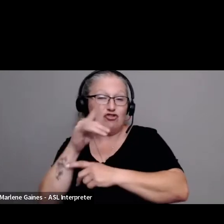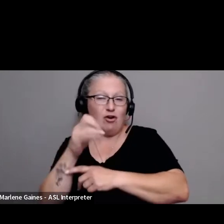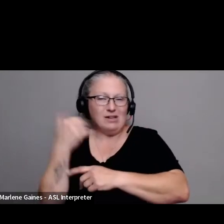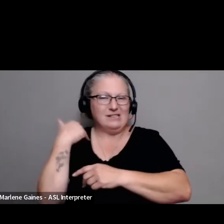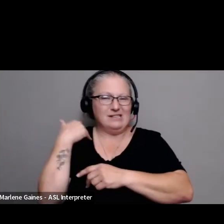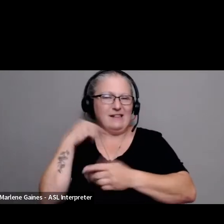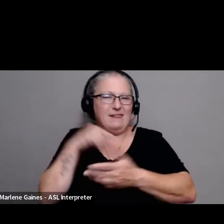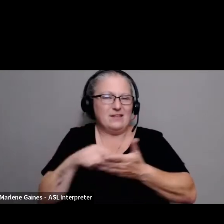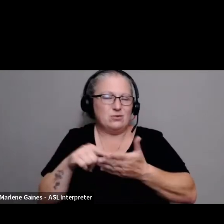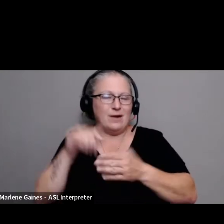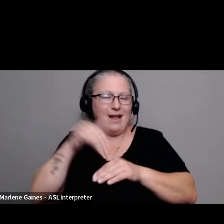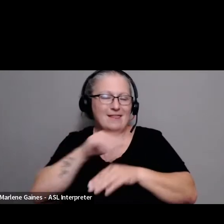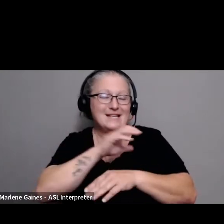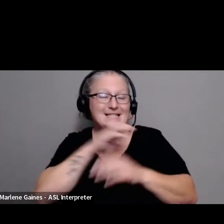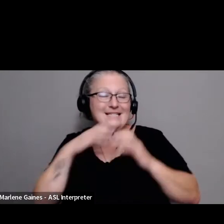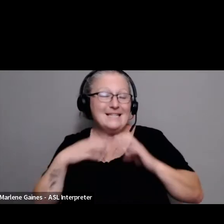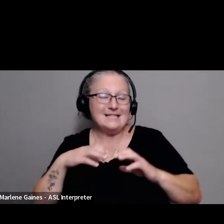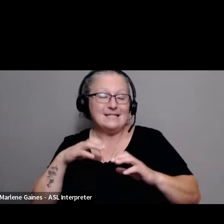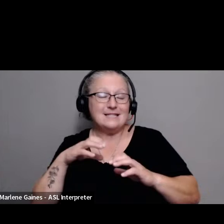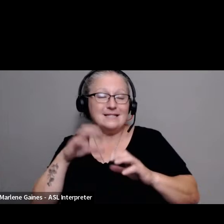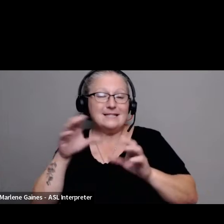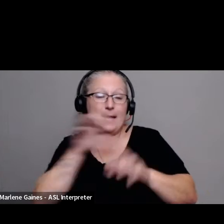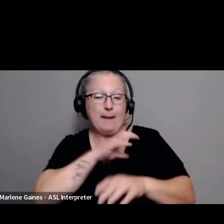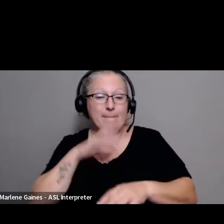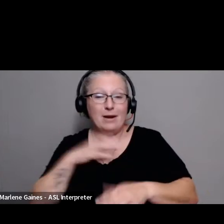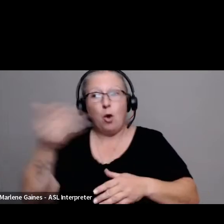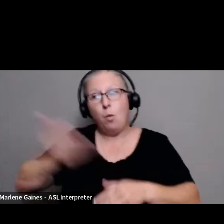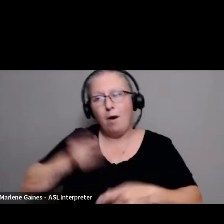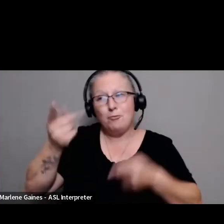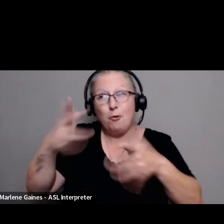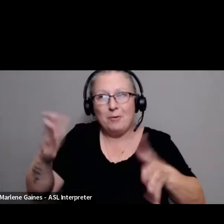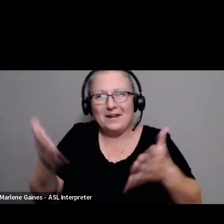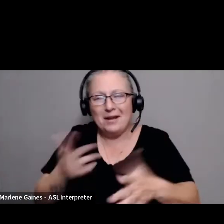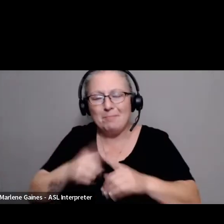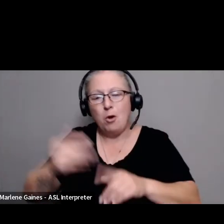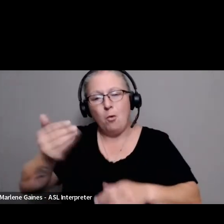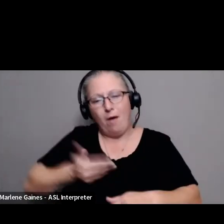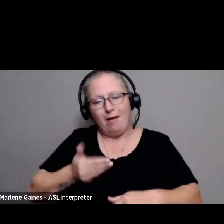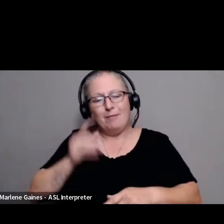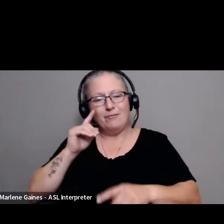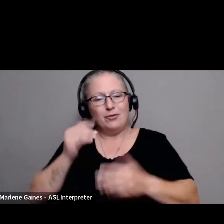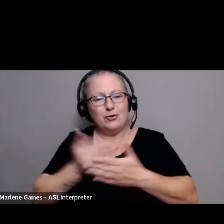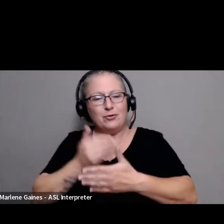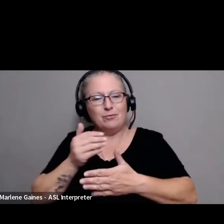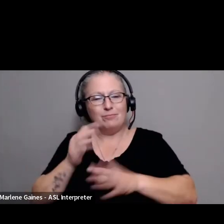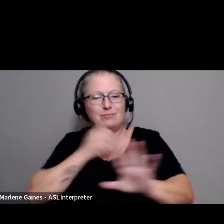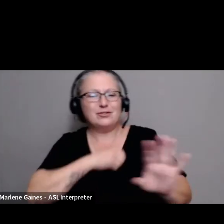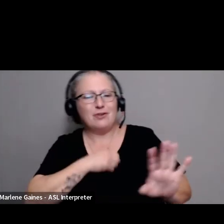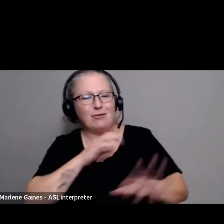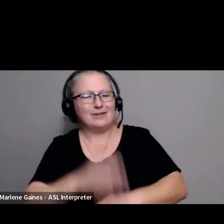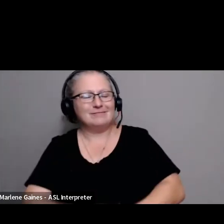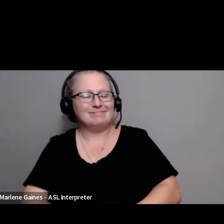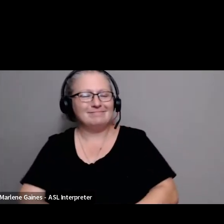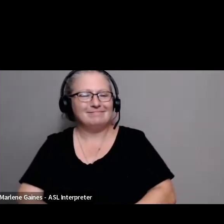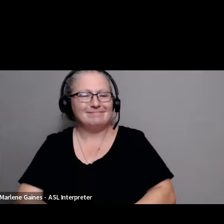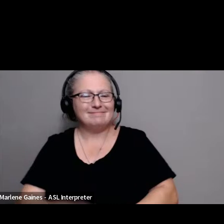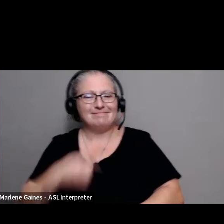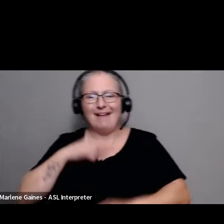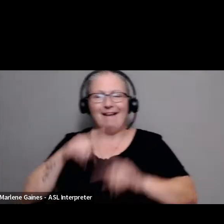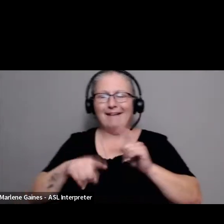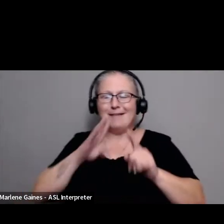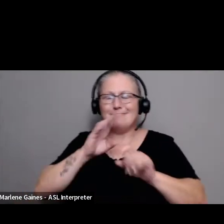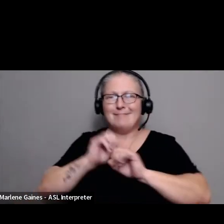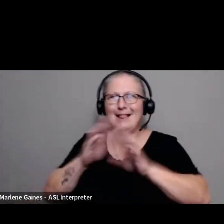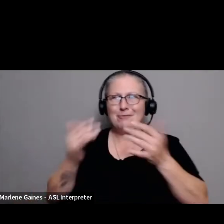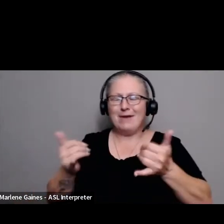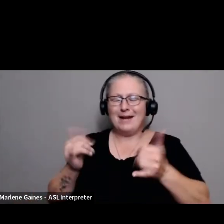Citizens Oversight Committee. So welcome. I mean, you're already here, but I mean, welcome to the new, sorry. Yeah. I can't articulate myself very well right